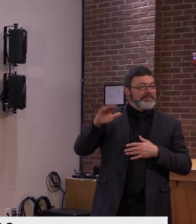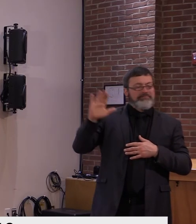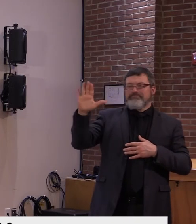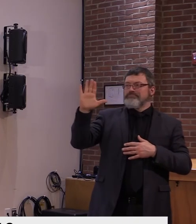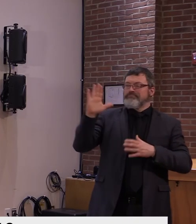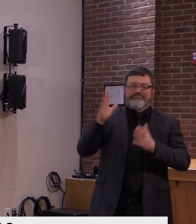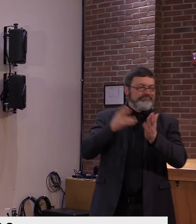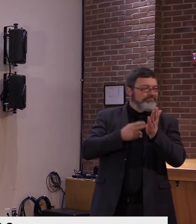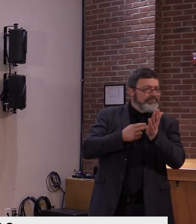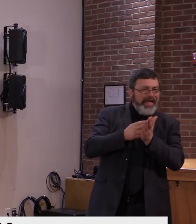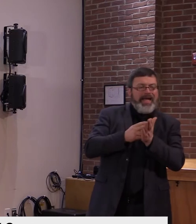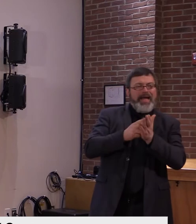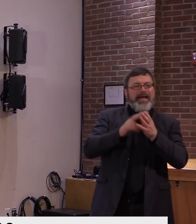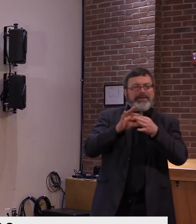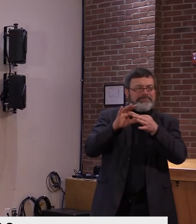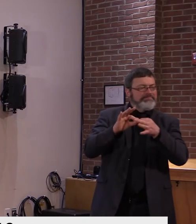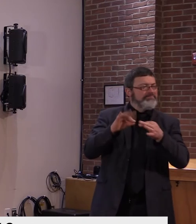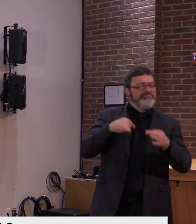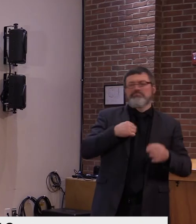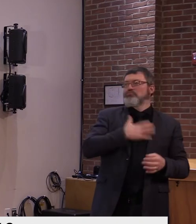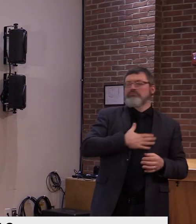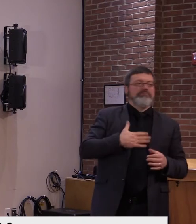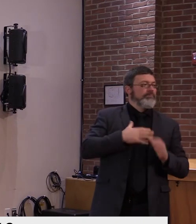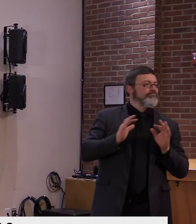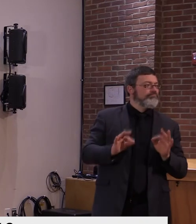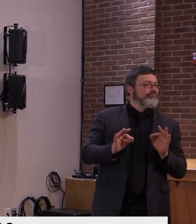The question I have